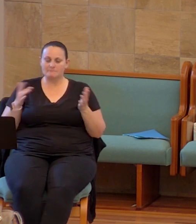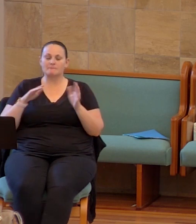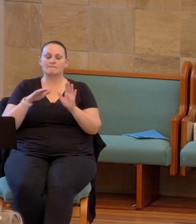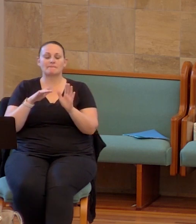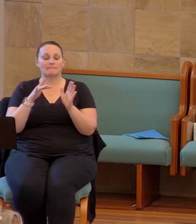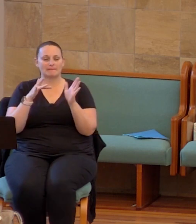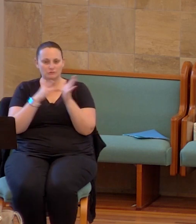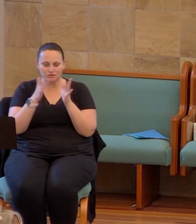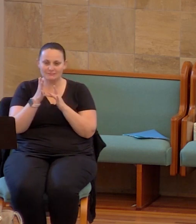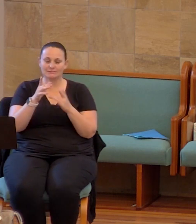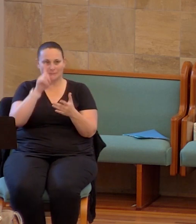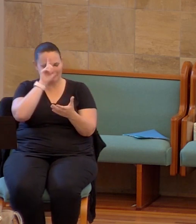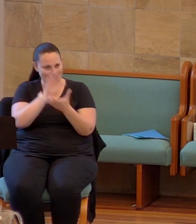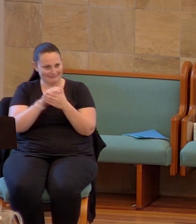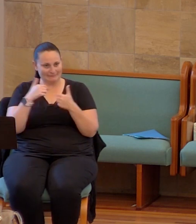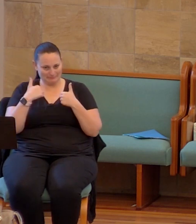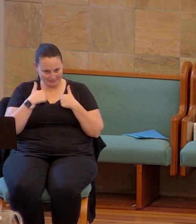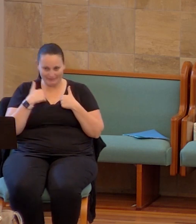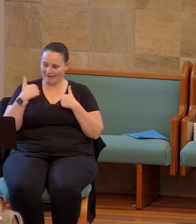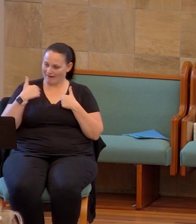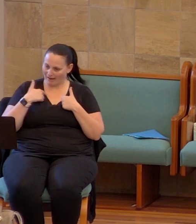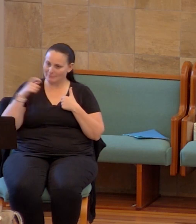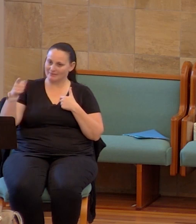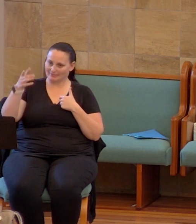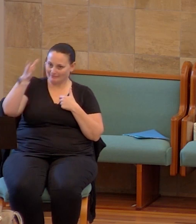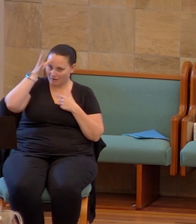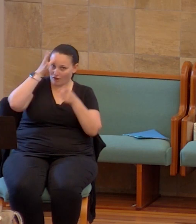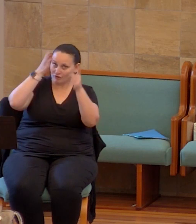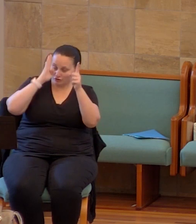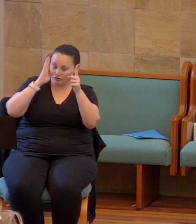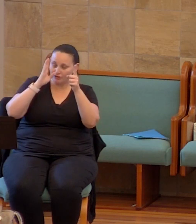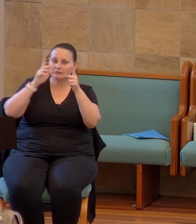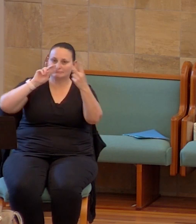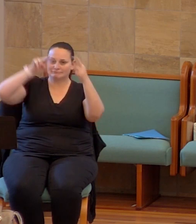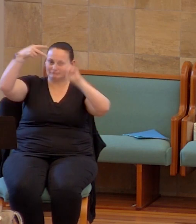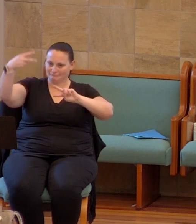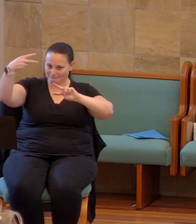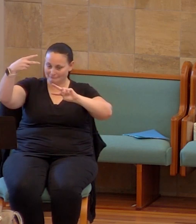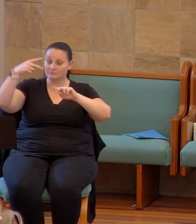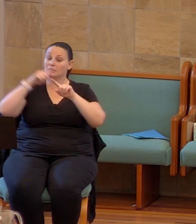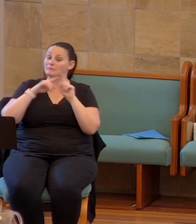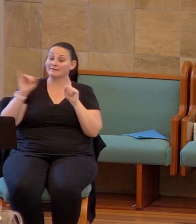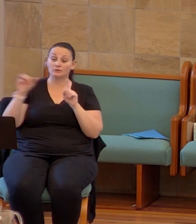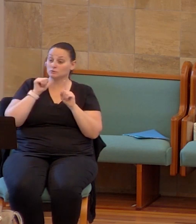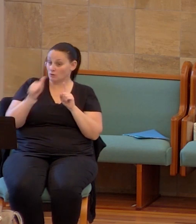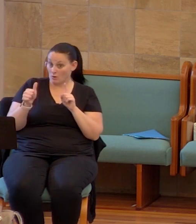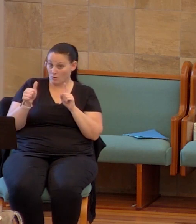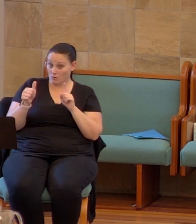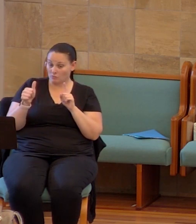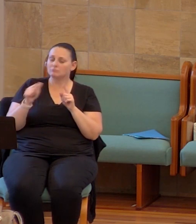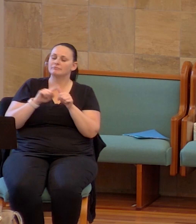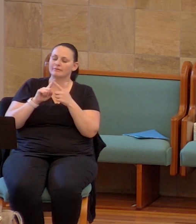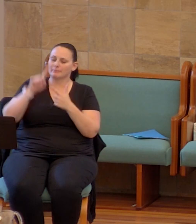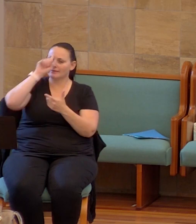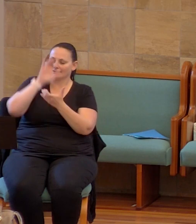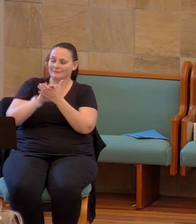Jesus, believe me that I am in the Father, and the Father is in me. But if you do not, then believe